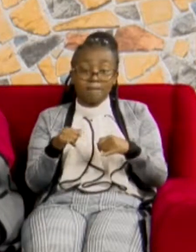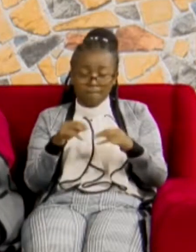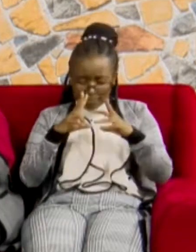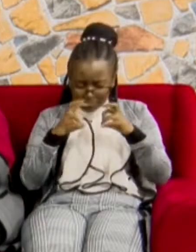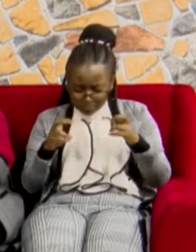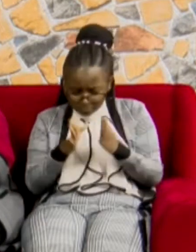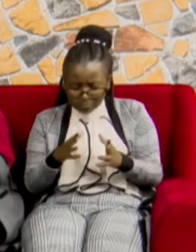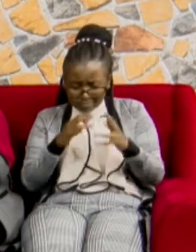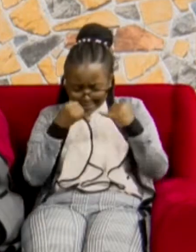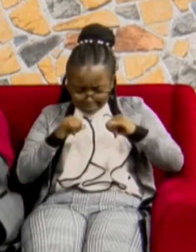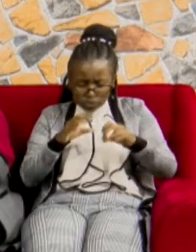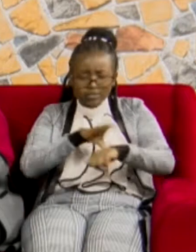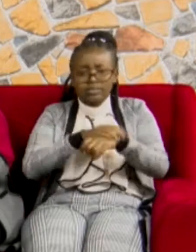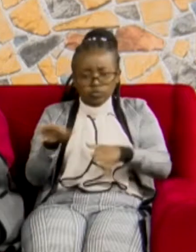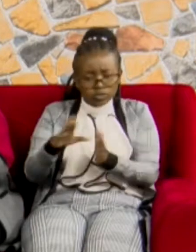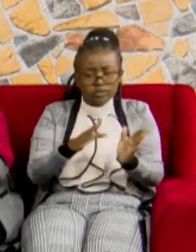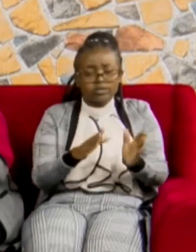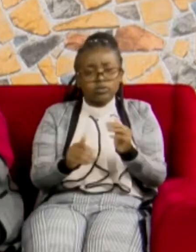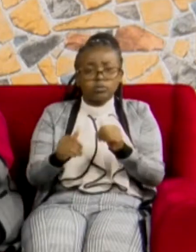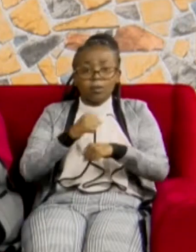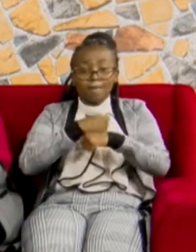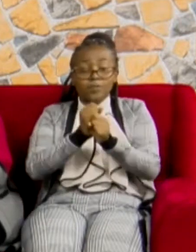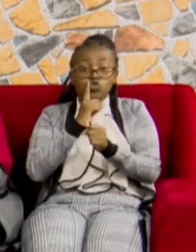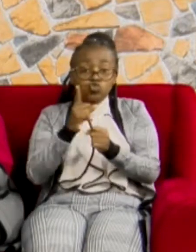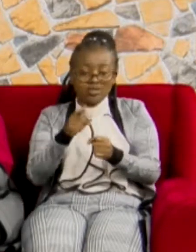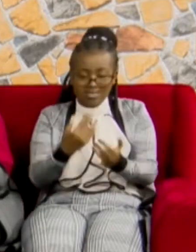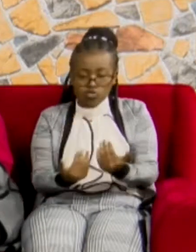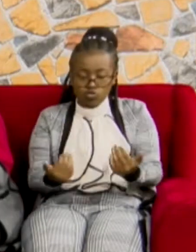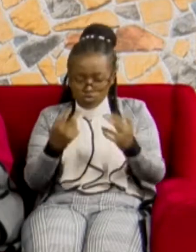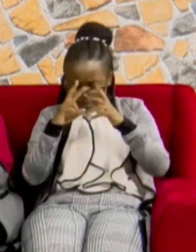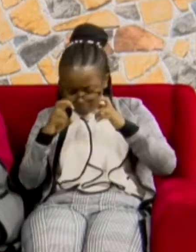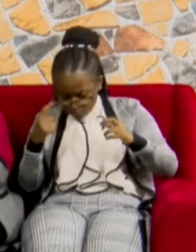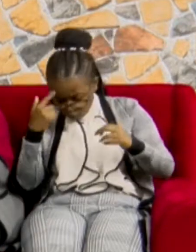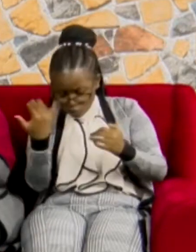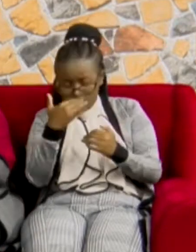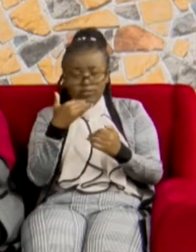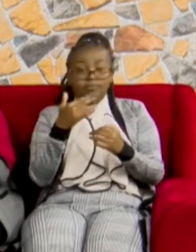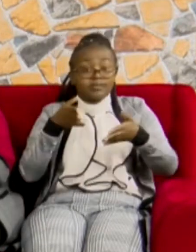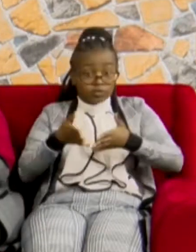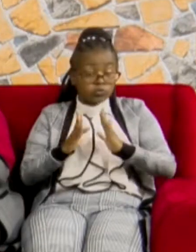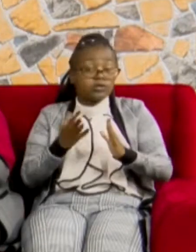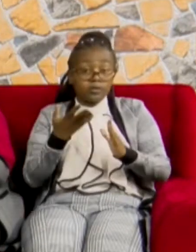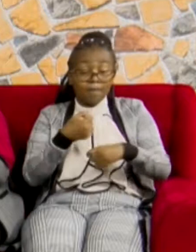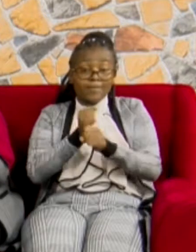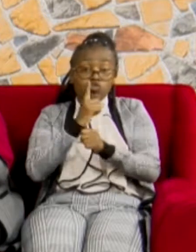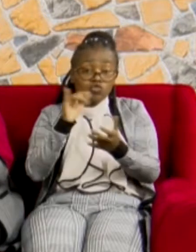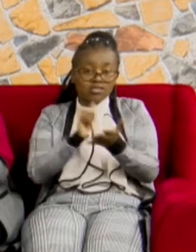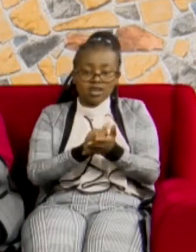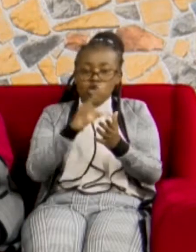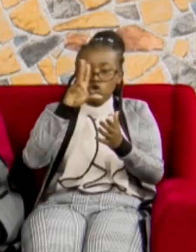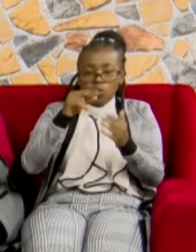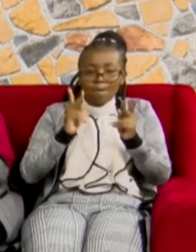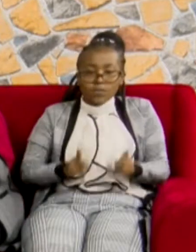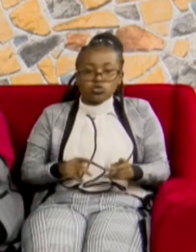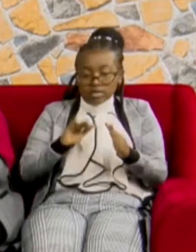trying to find ways to make sure that the child is screened for autism. So it's a way of making sure that no one is left